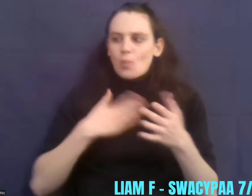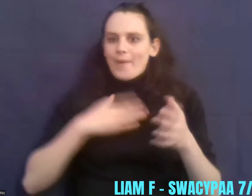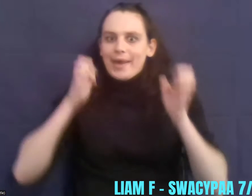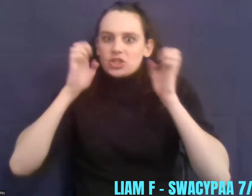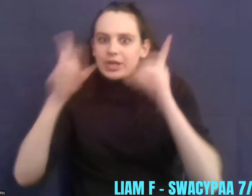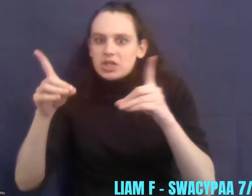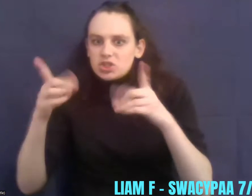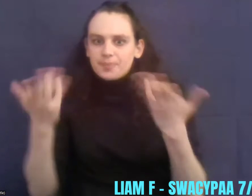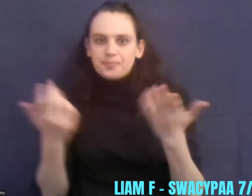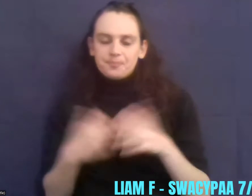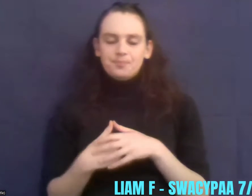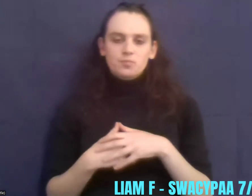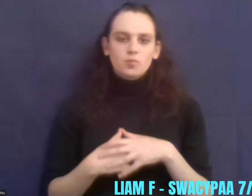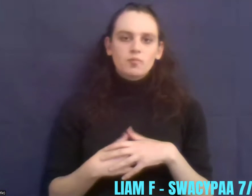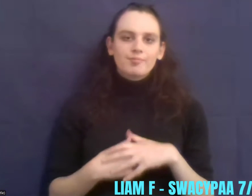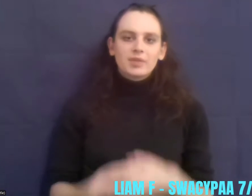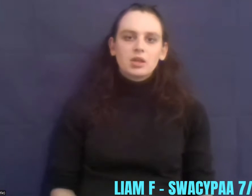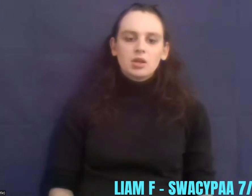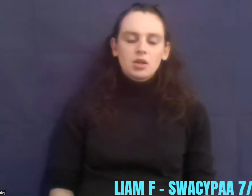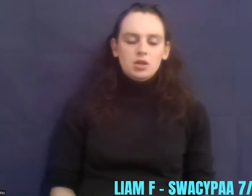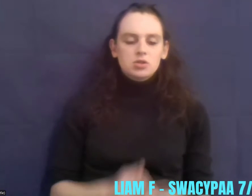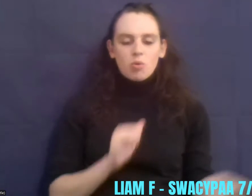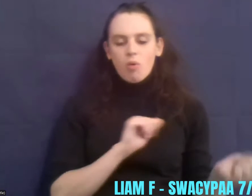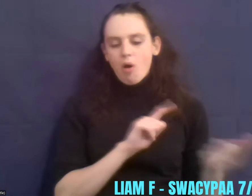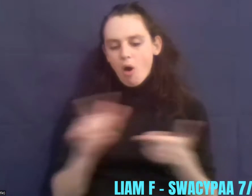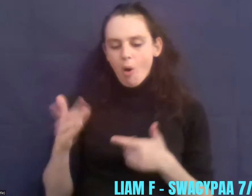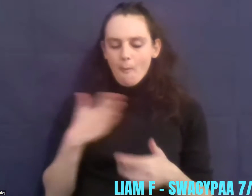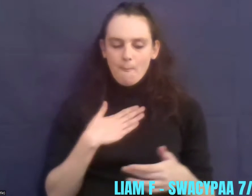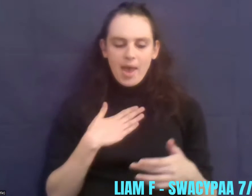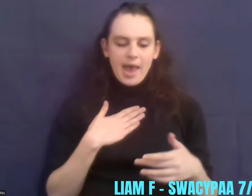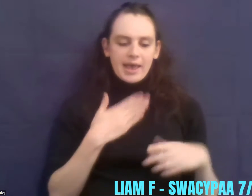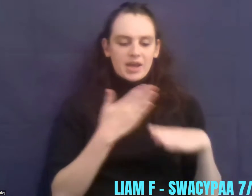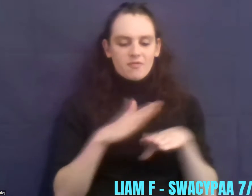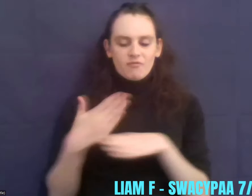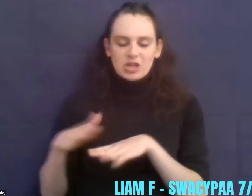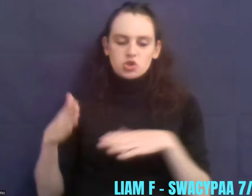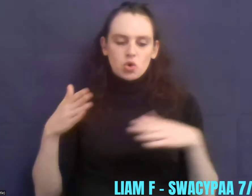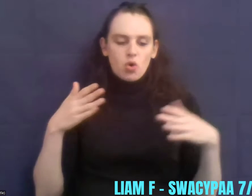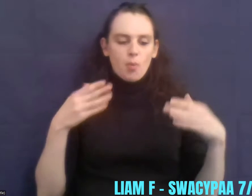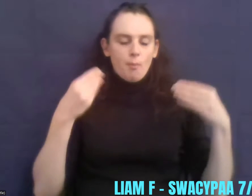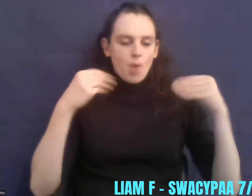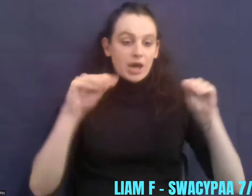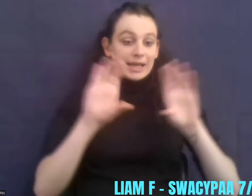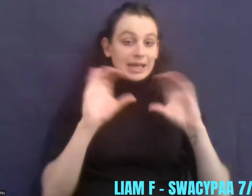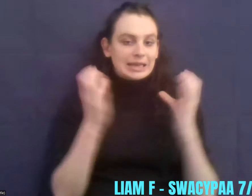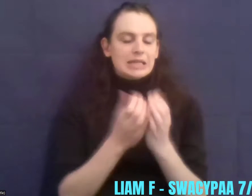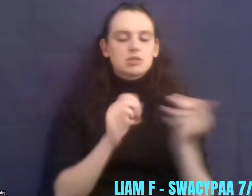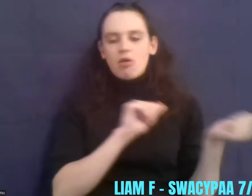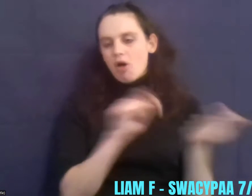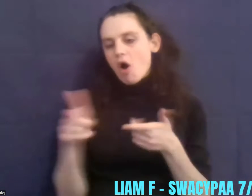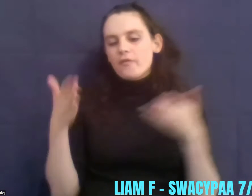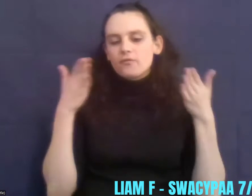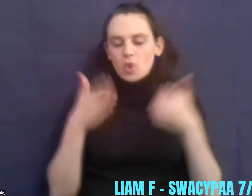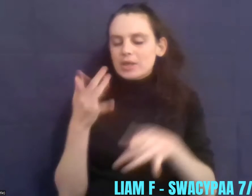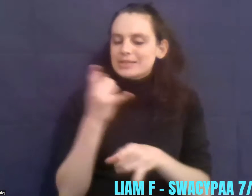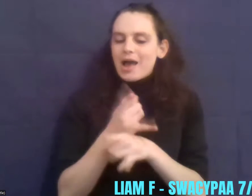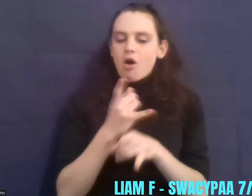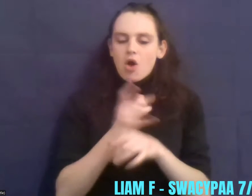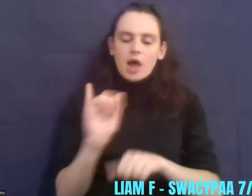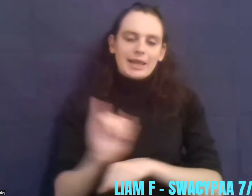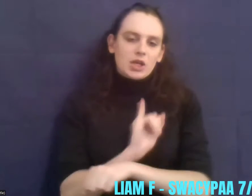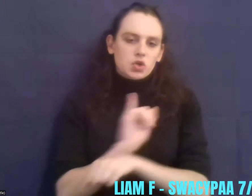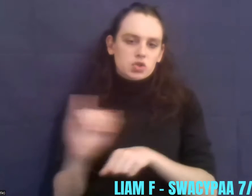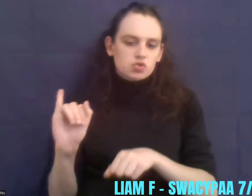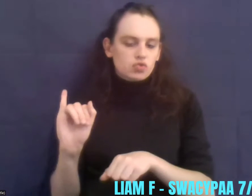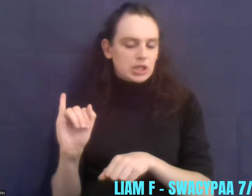I bankrolled it into doing all my up division marketing classes on the alcohol industry. I did my college internship for the